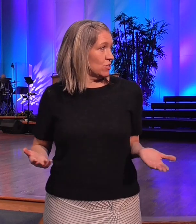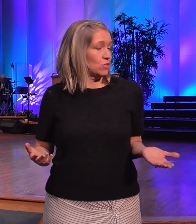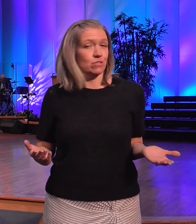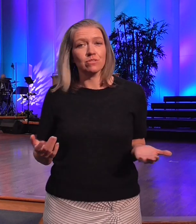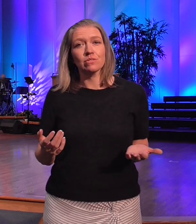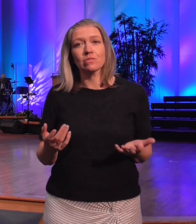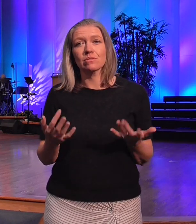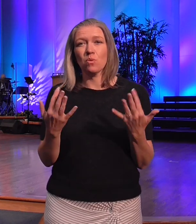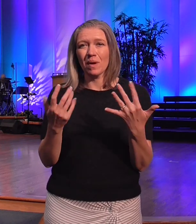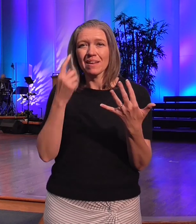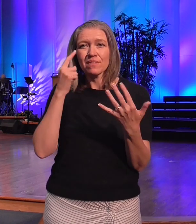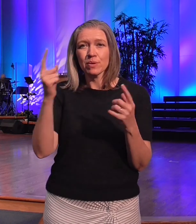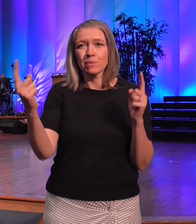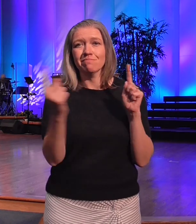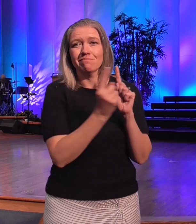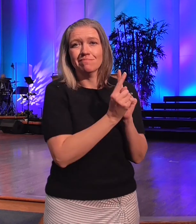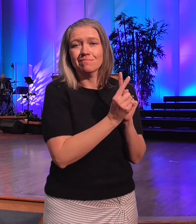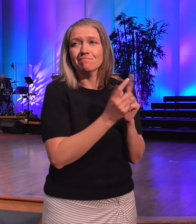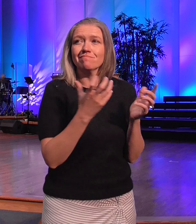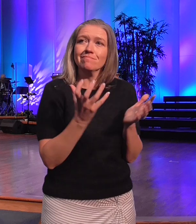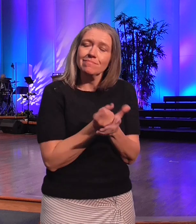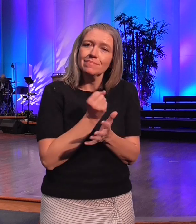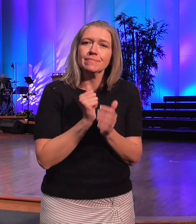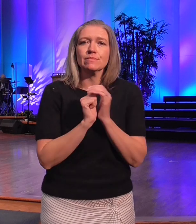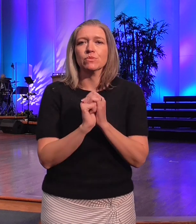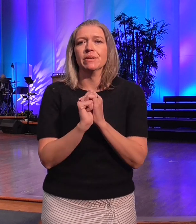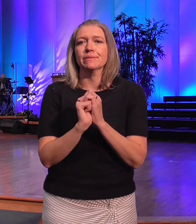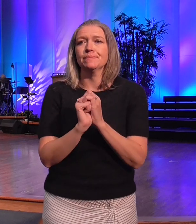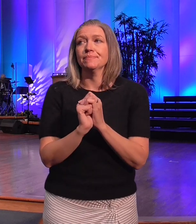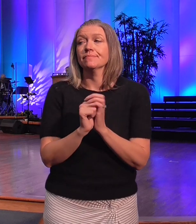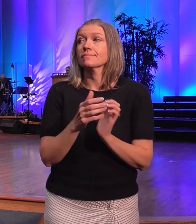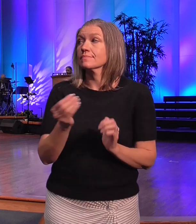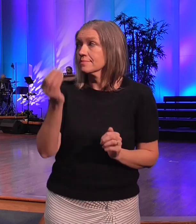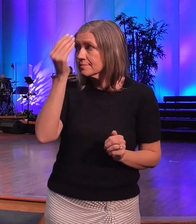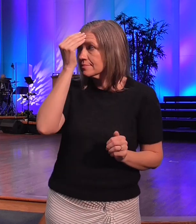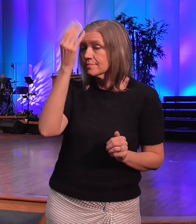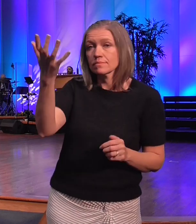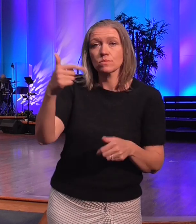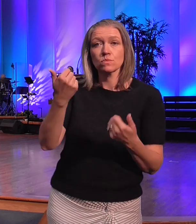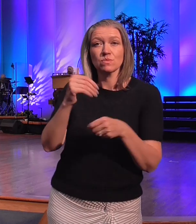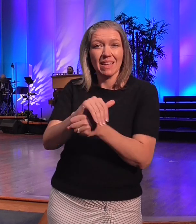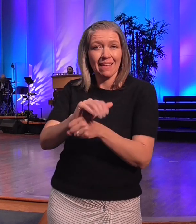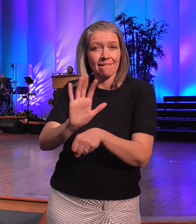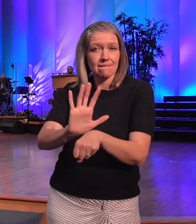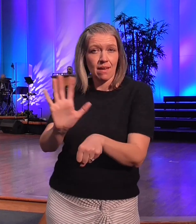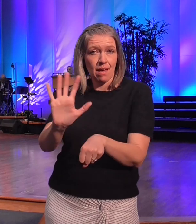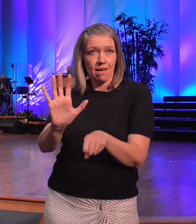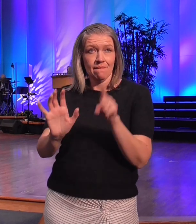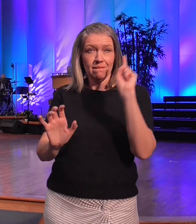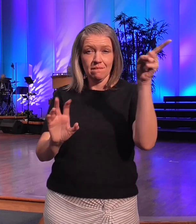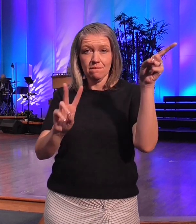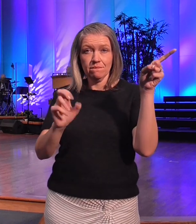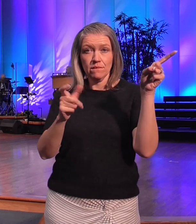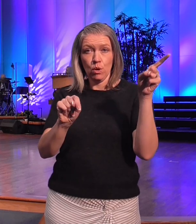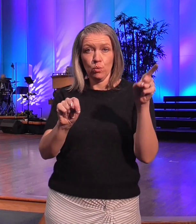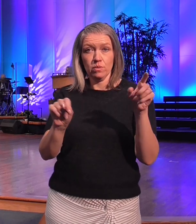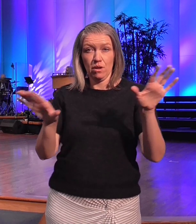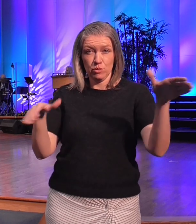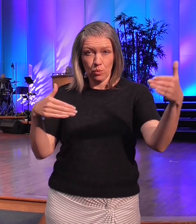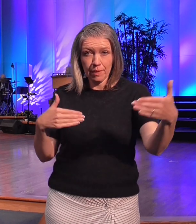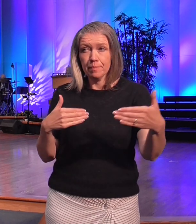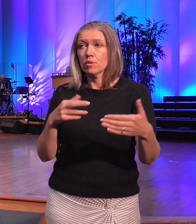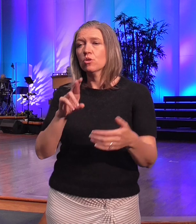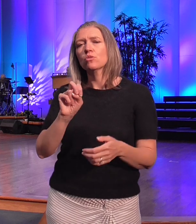you to come forth for a prayer. We also want you to know that tonight at 5 o'clock over in the Vote Auditorium, Reverend Kay will